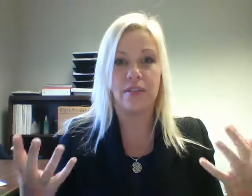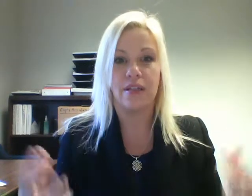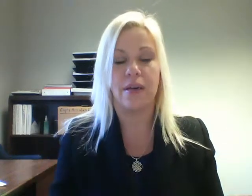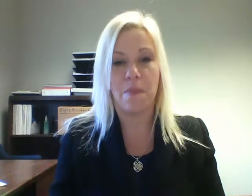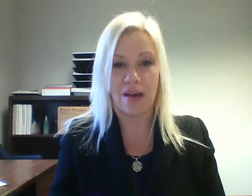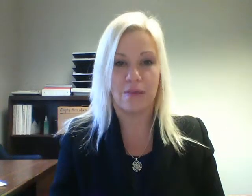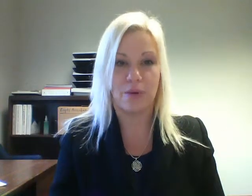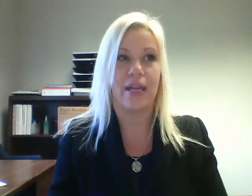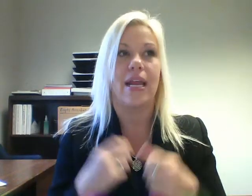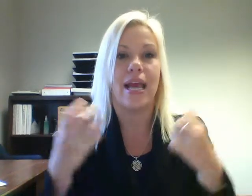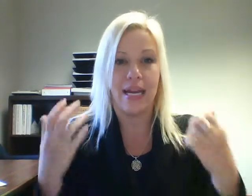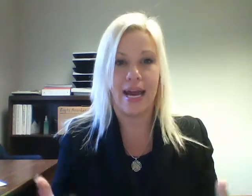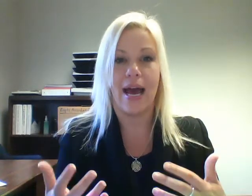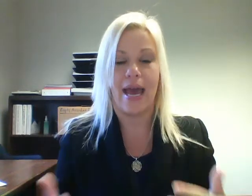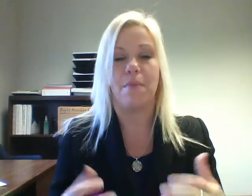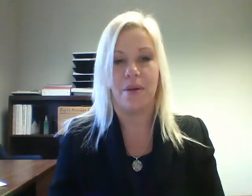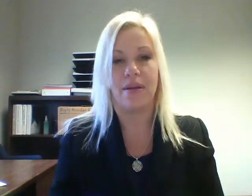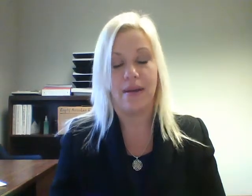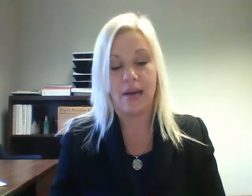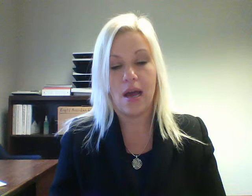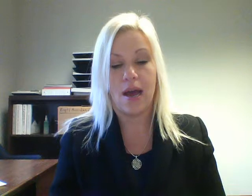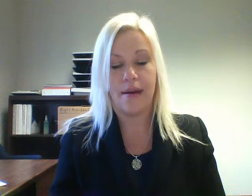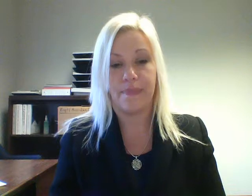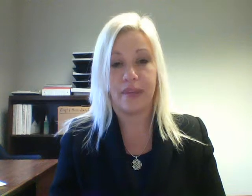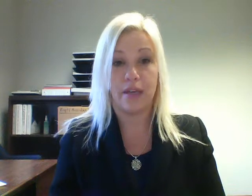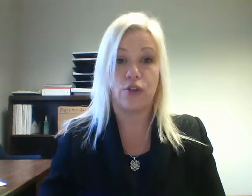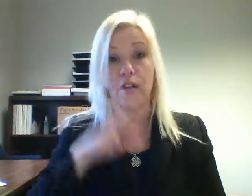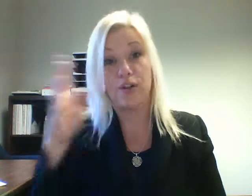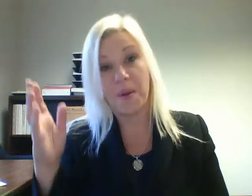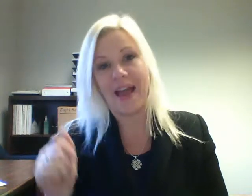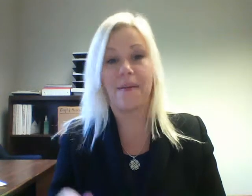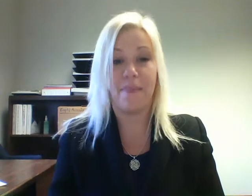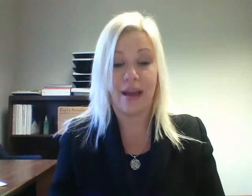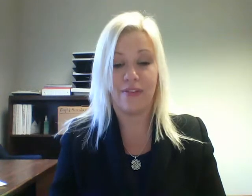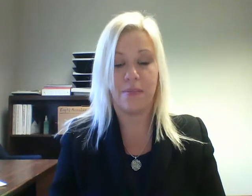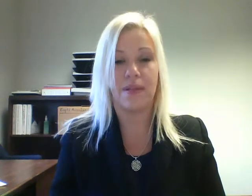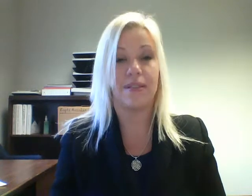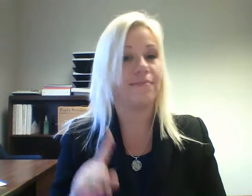physically impossible. It cannot happen. Like Shauna do a backflip.